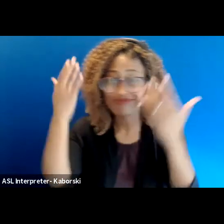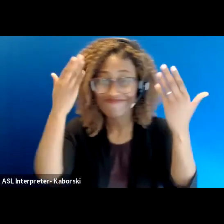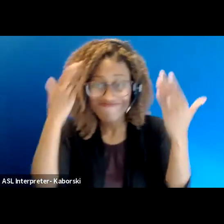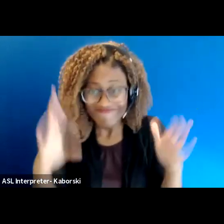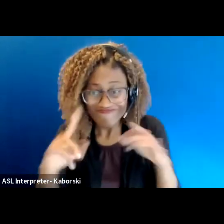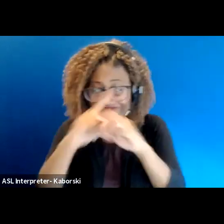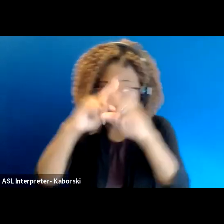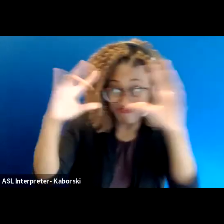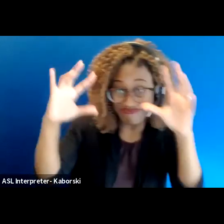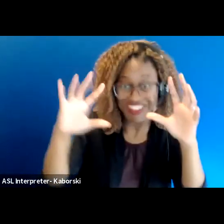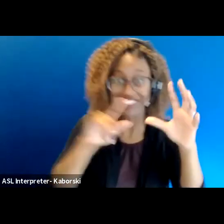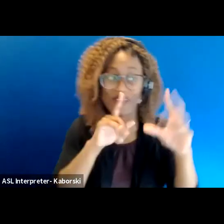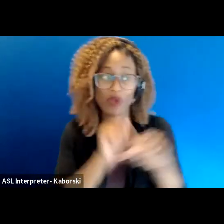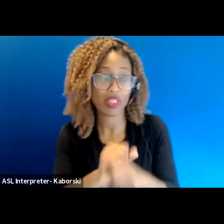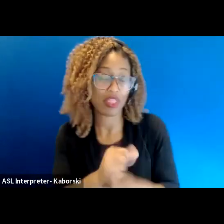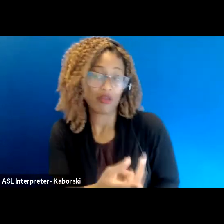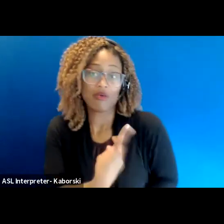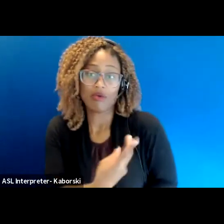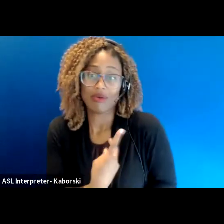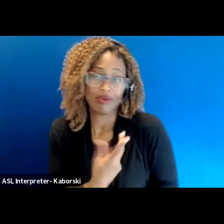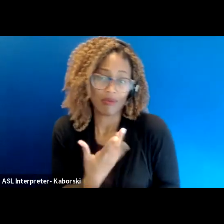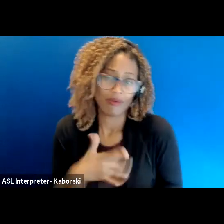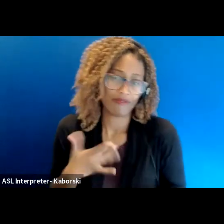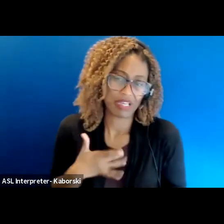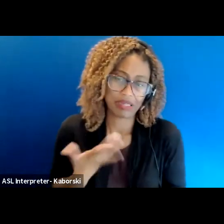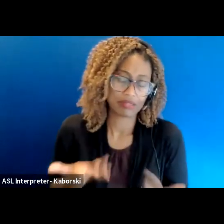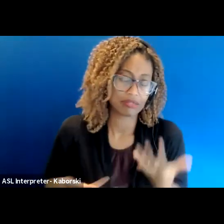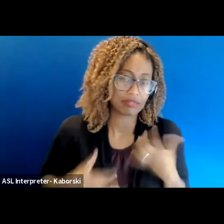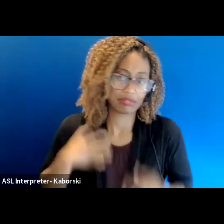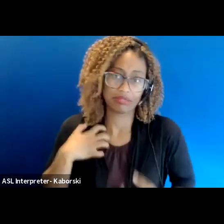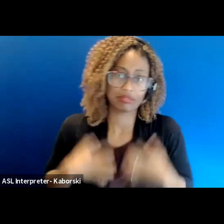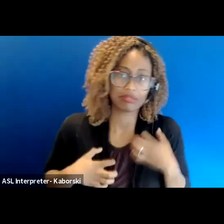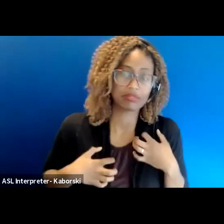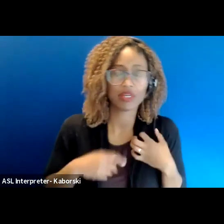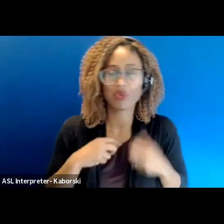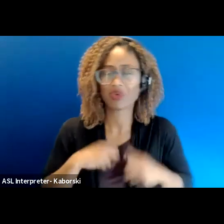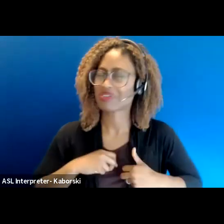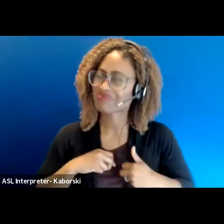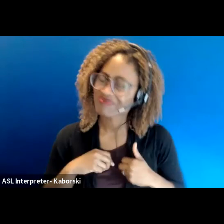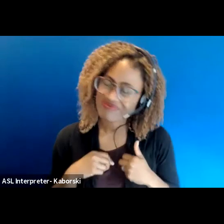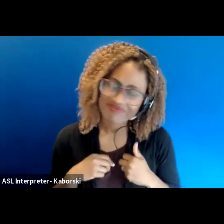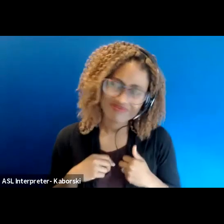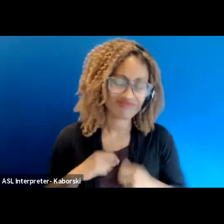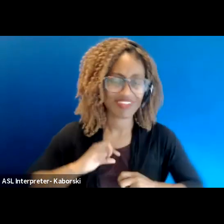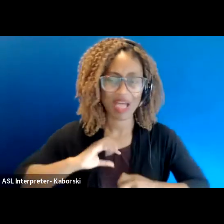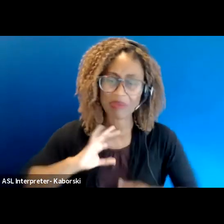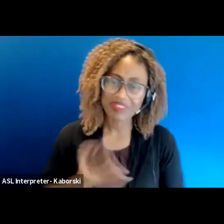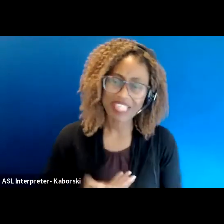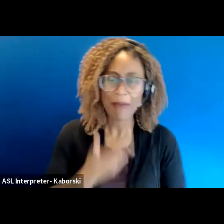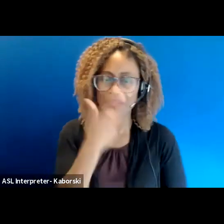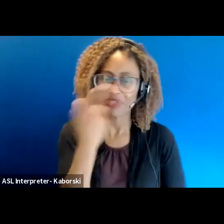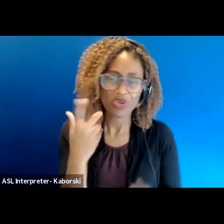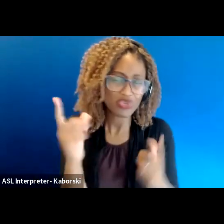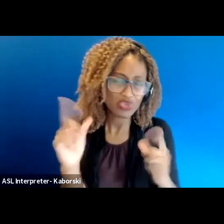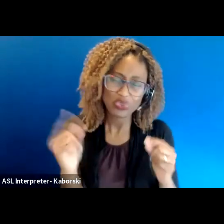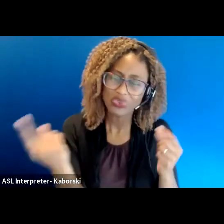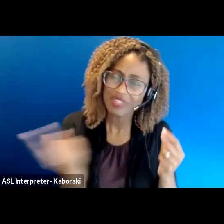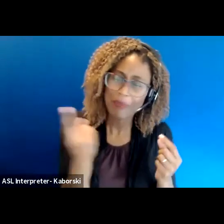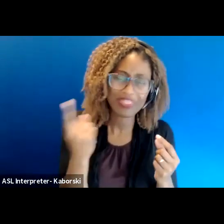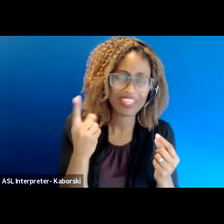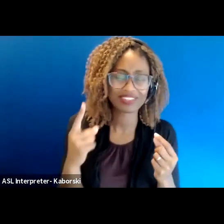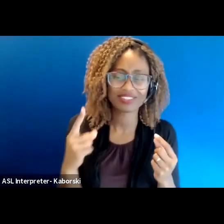but we were feeling very, of course, unsettled and upset. And we wanted to do something to help gain